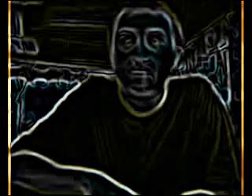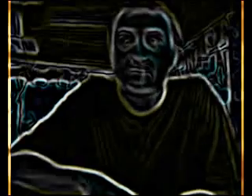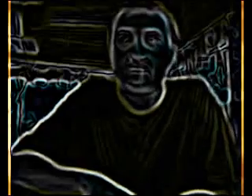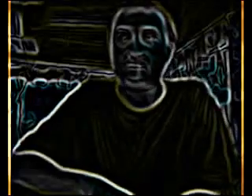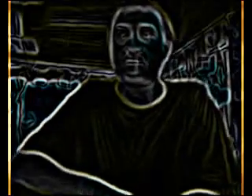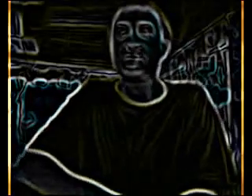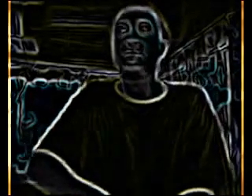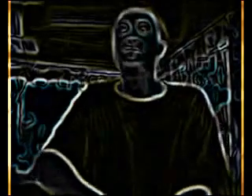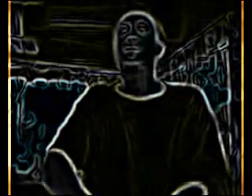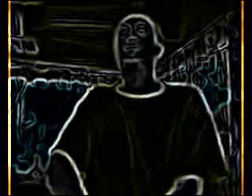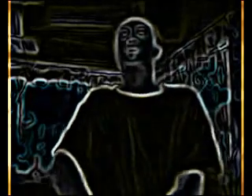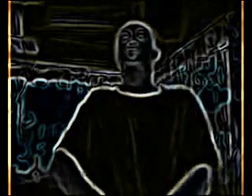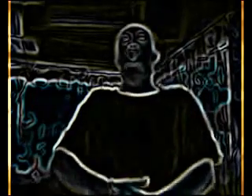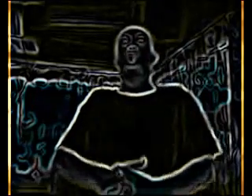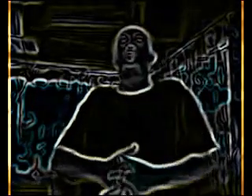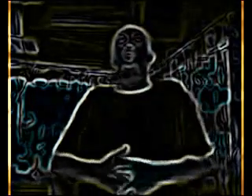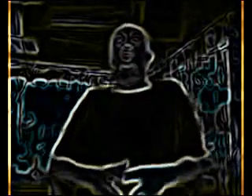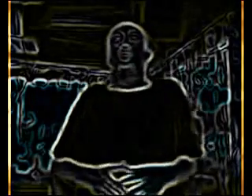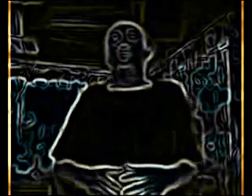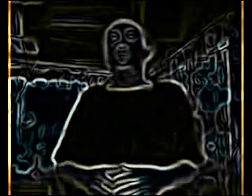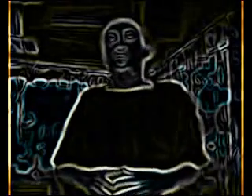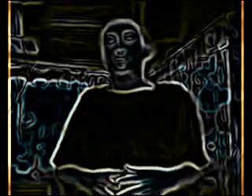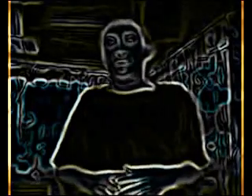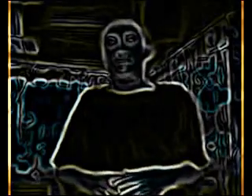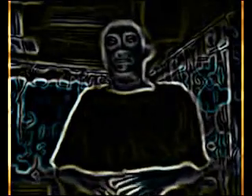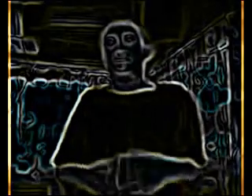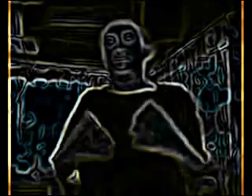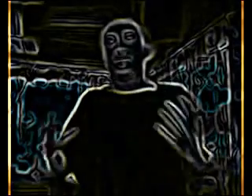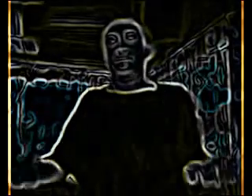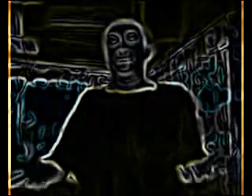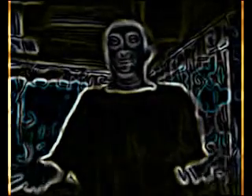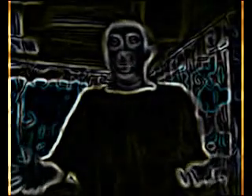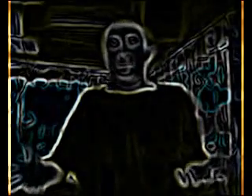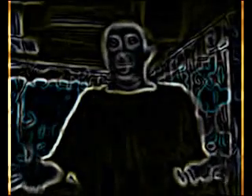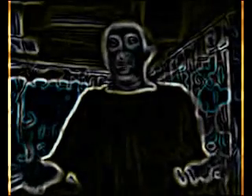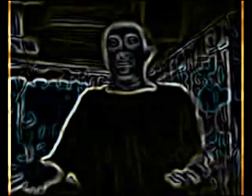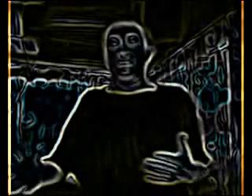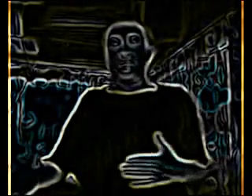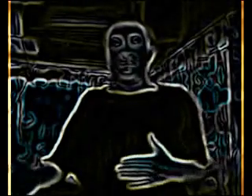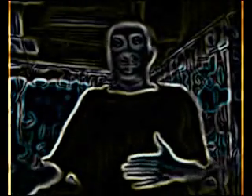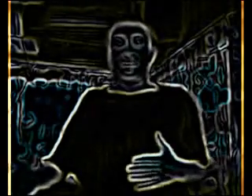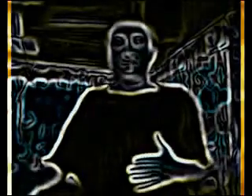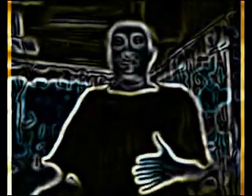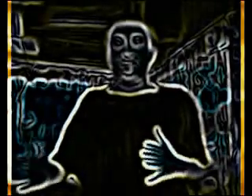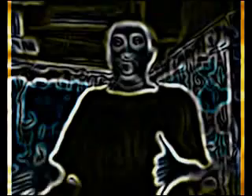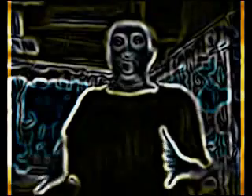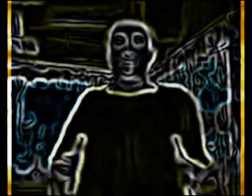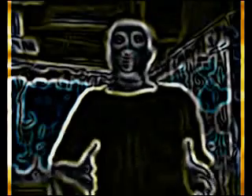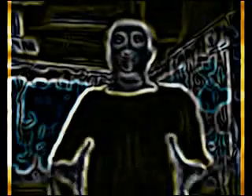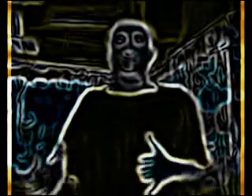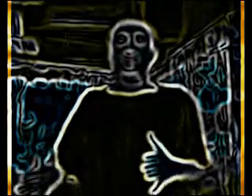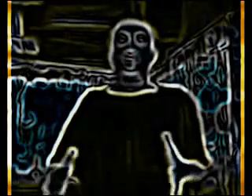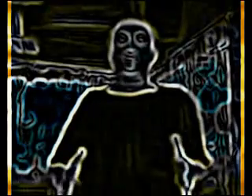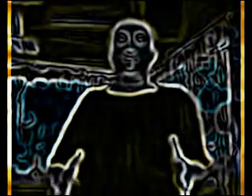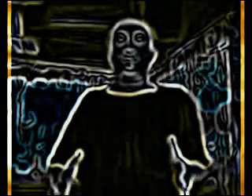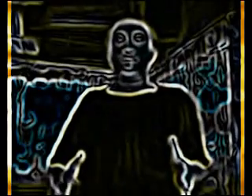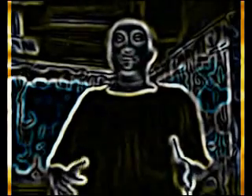also increasing the state's contribution to the teacher retirement system, taking money Bevin set aside for future contributions to the woefully